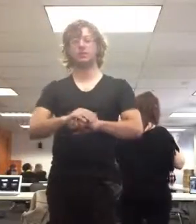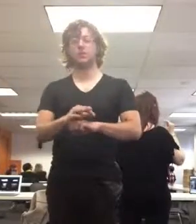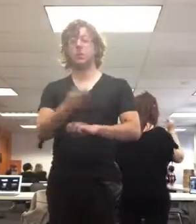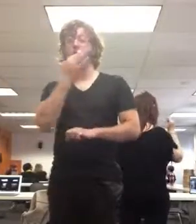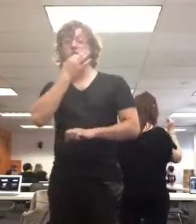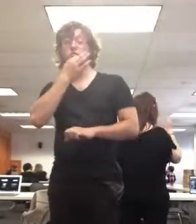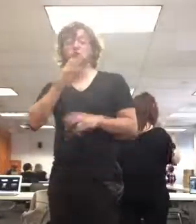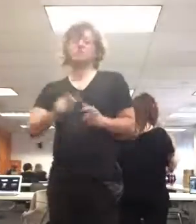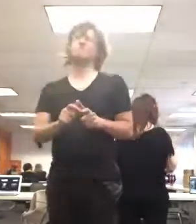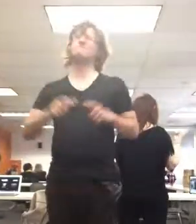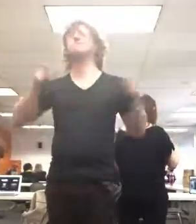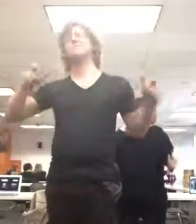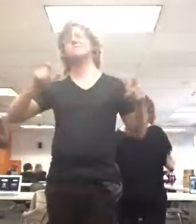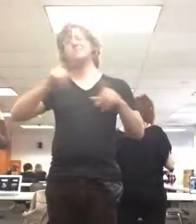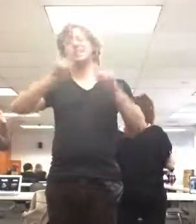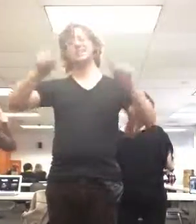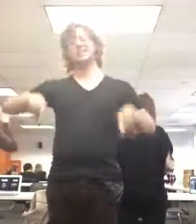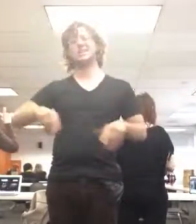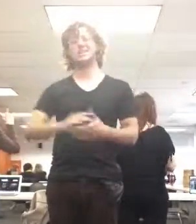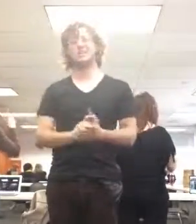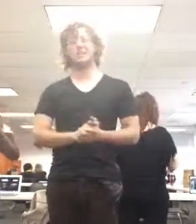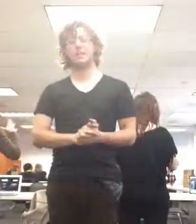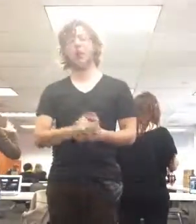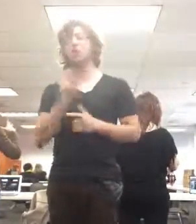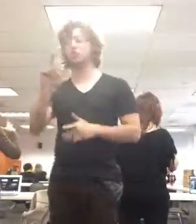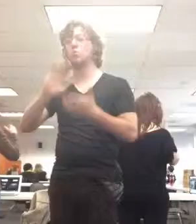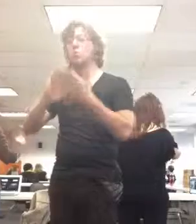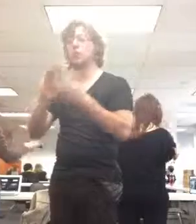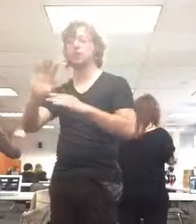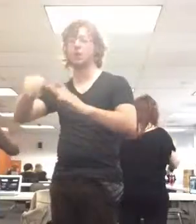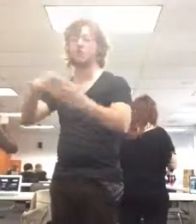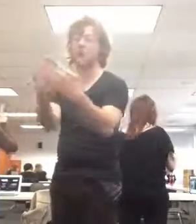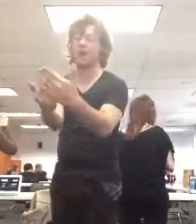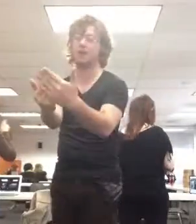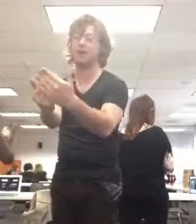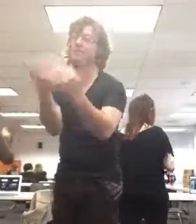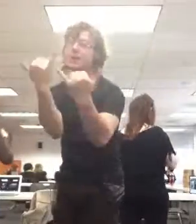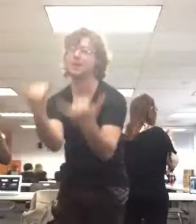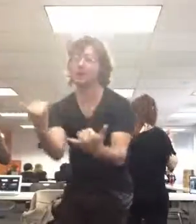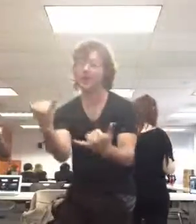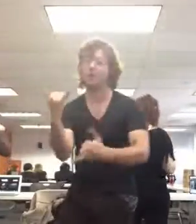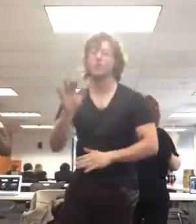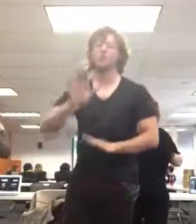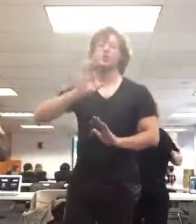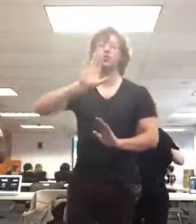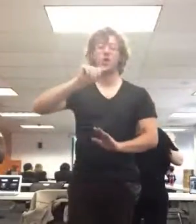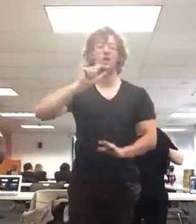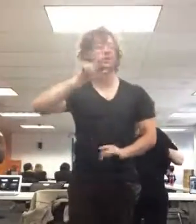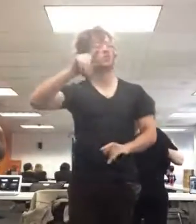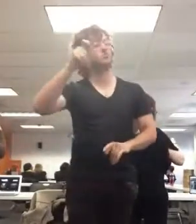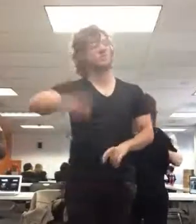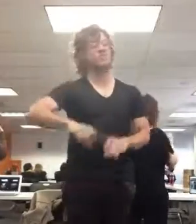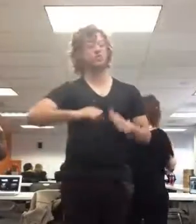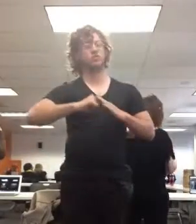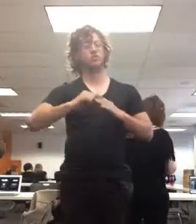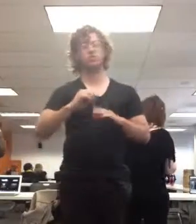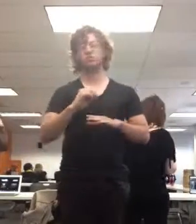up. You'll get there. Right now, you need to solidify your ASL. There are 5 sentence